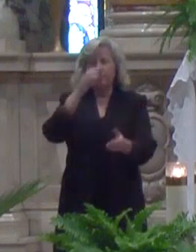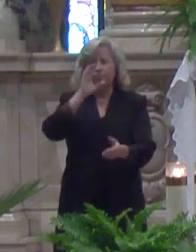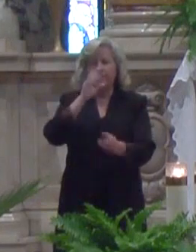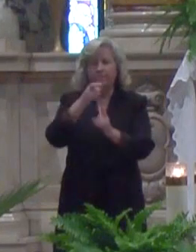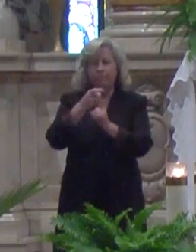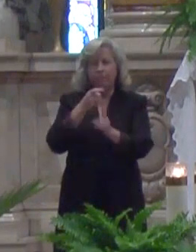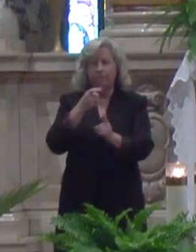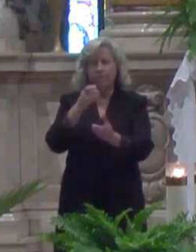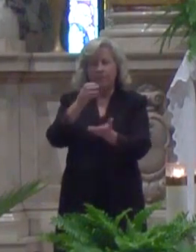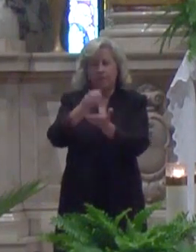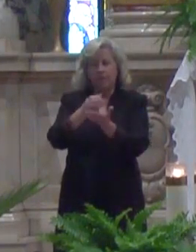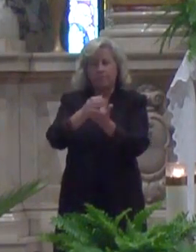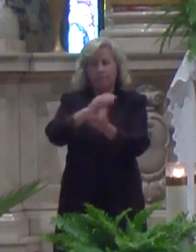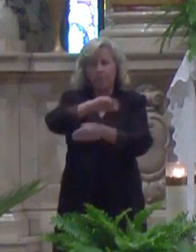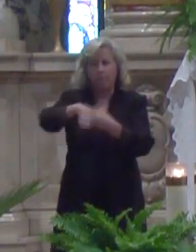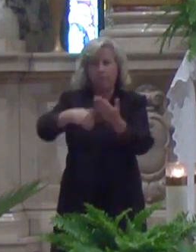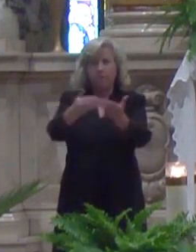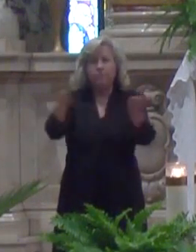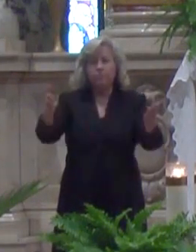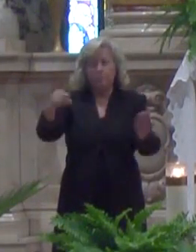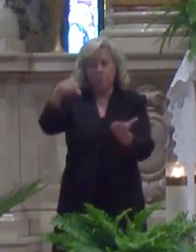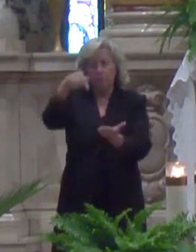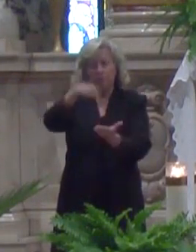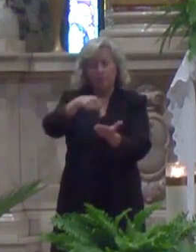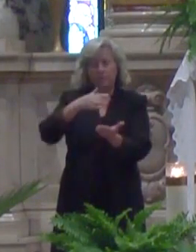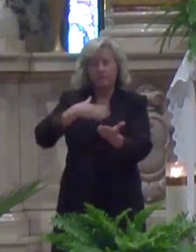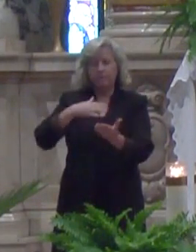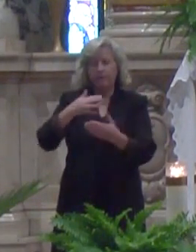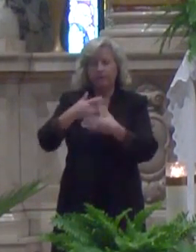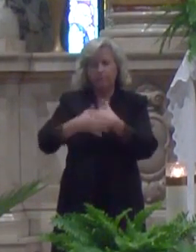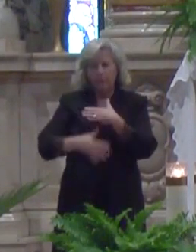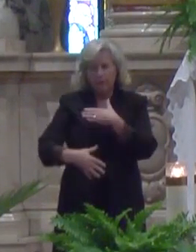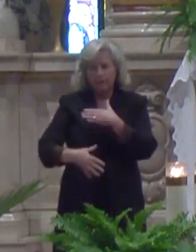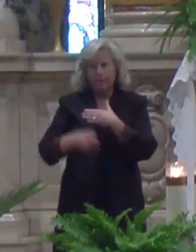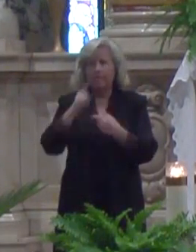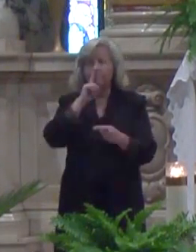it, all of you, for this is my blood of the covenant,